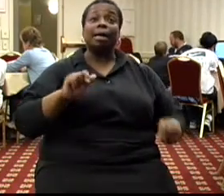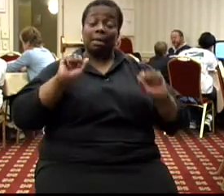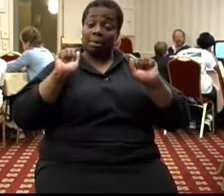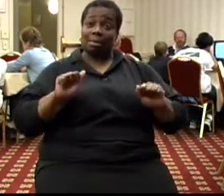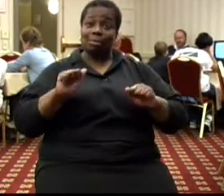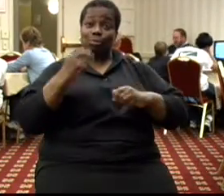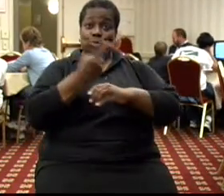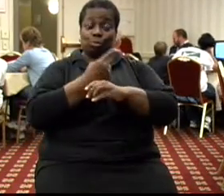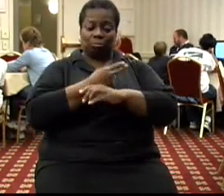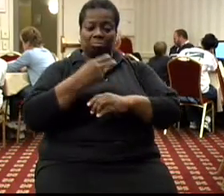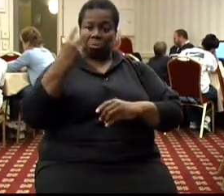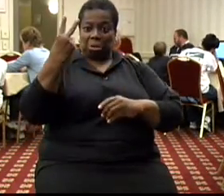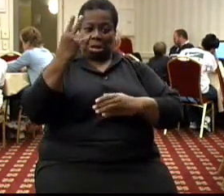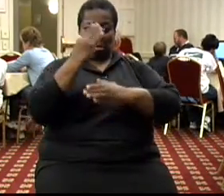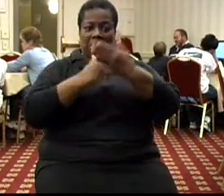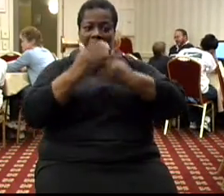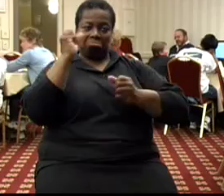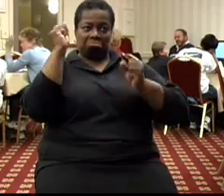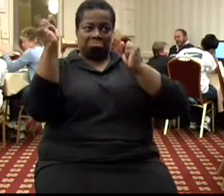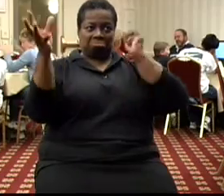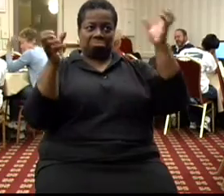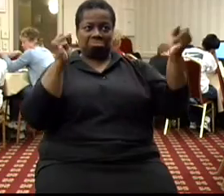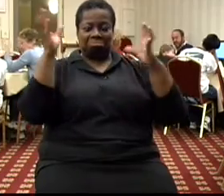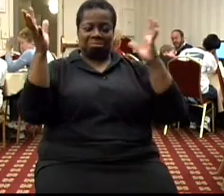You can use two hands if you like.